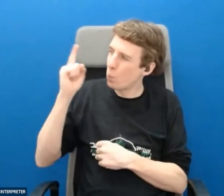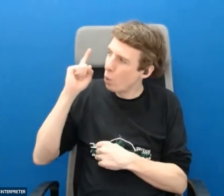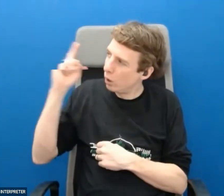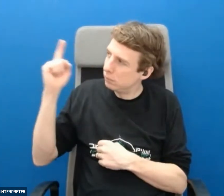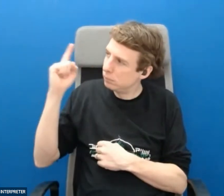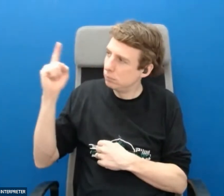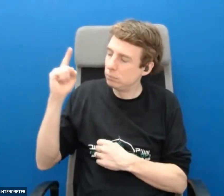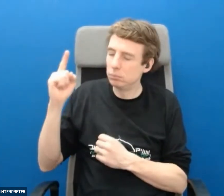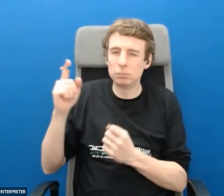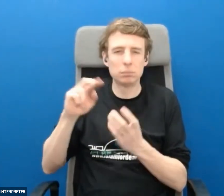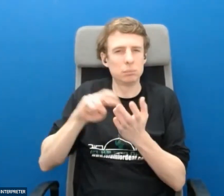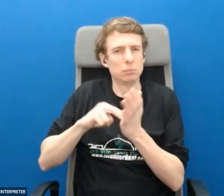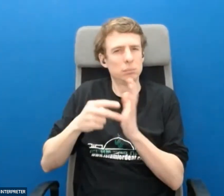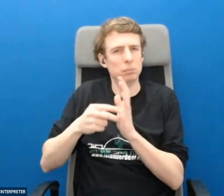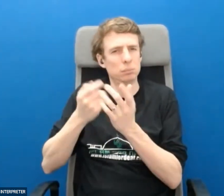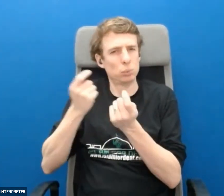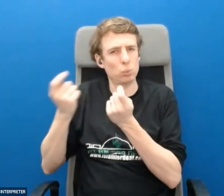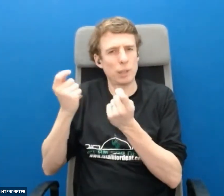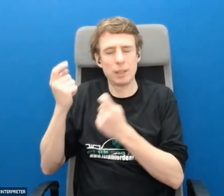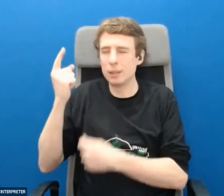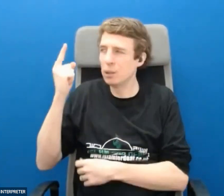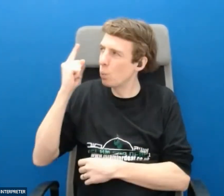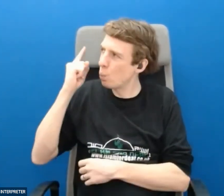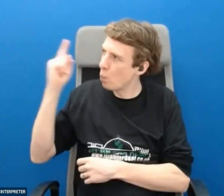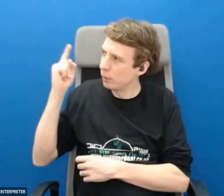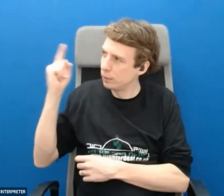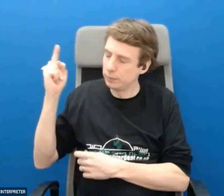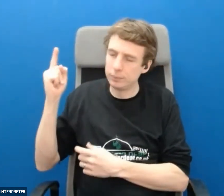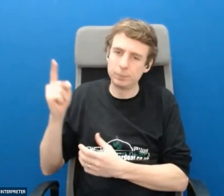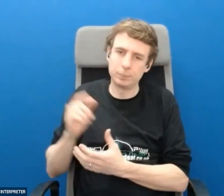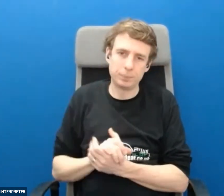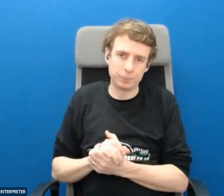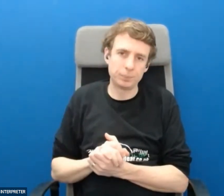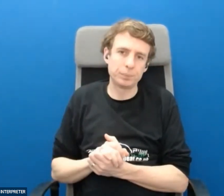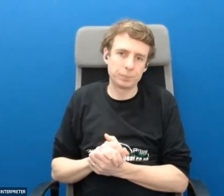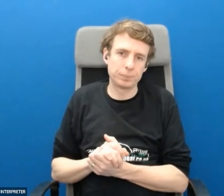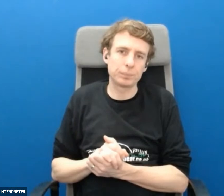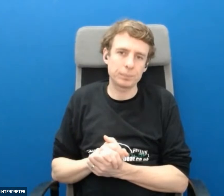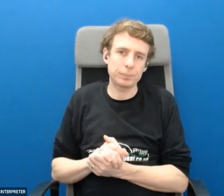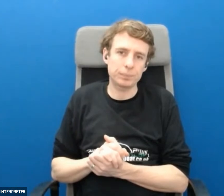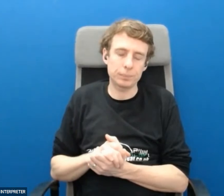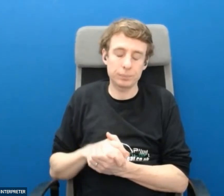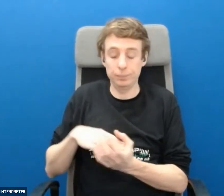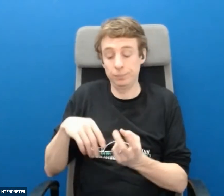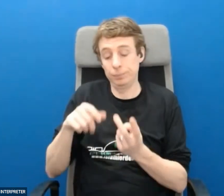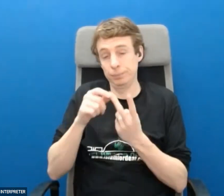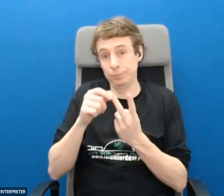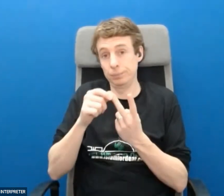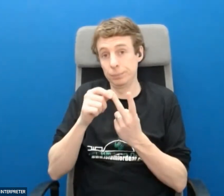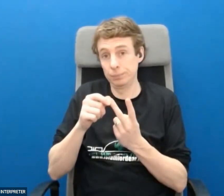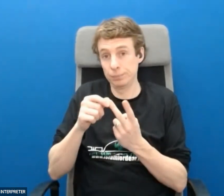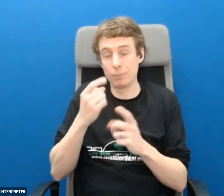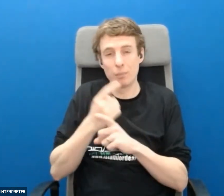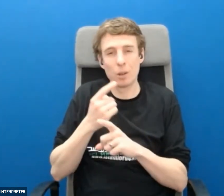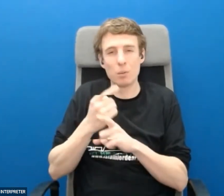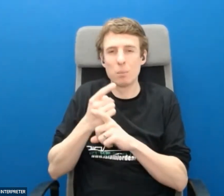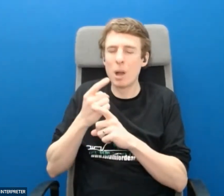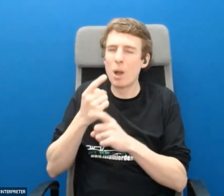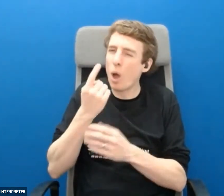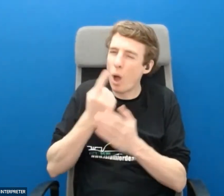category is the category of the worship of Allah, and the fact that we worship Allah